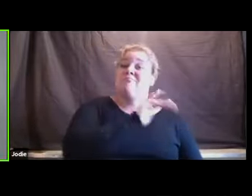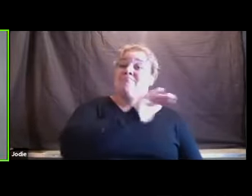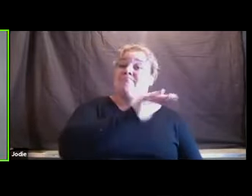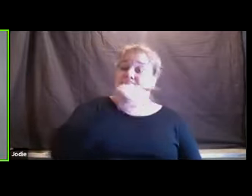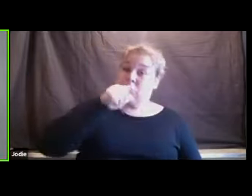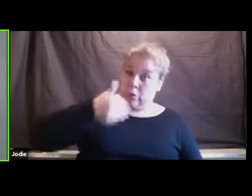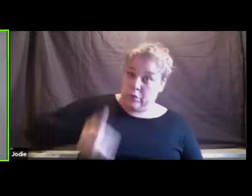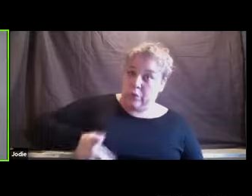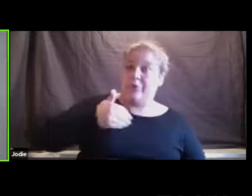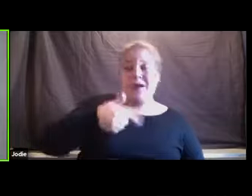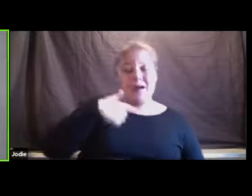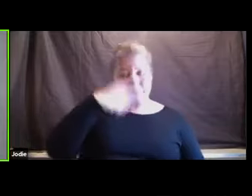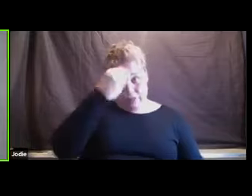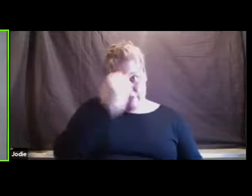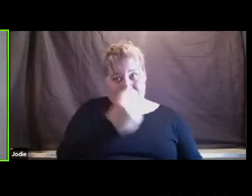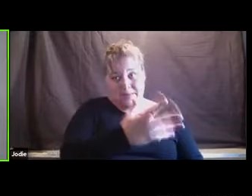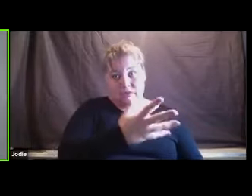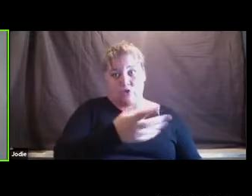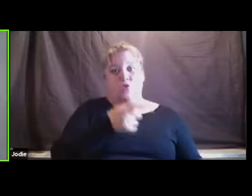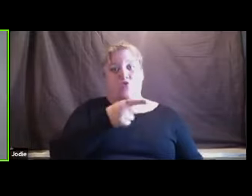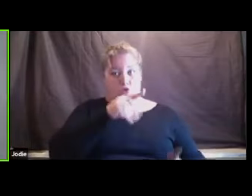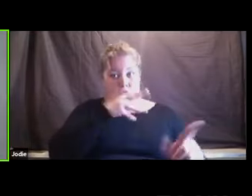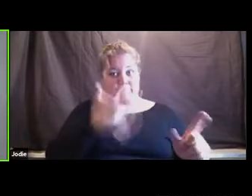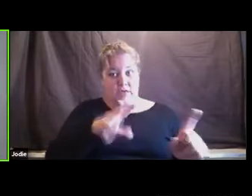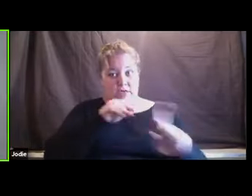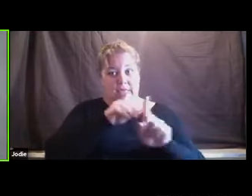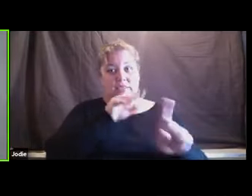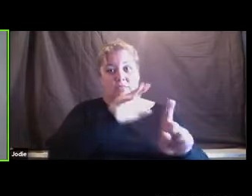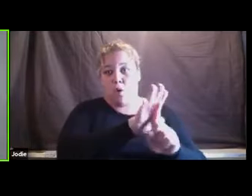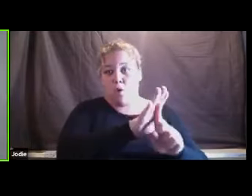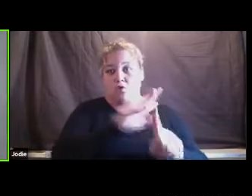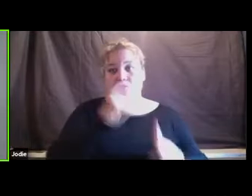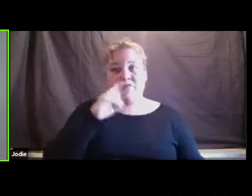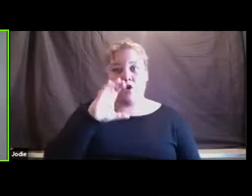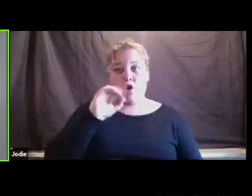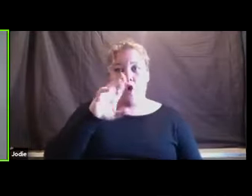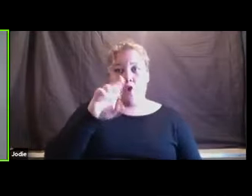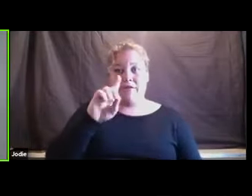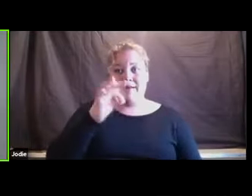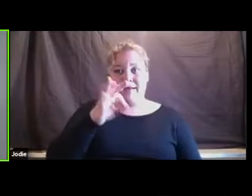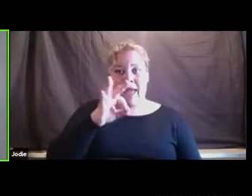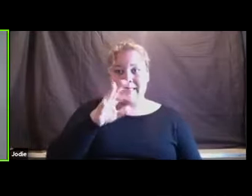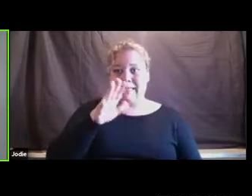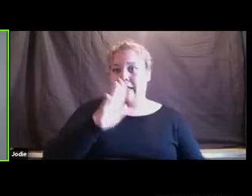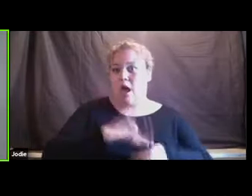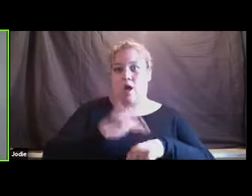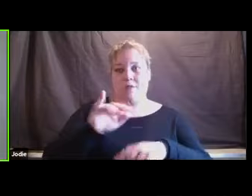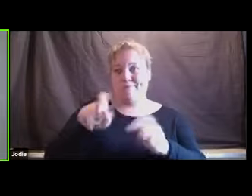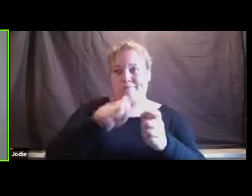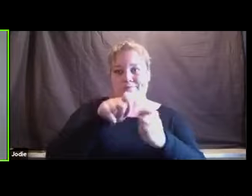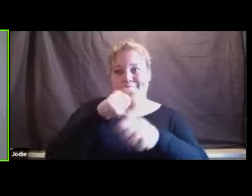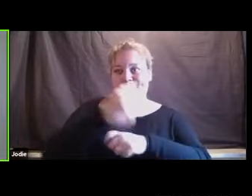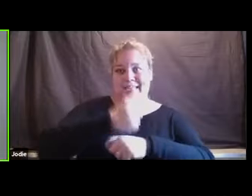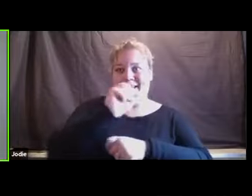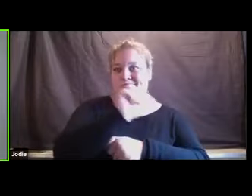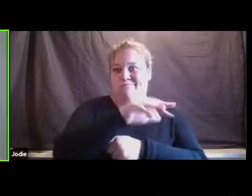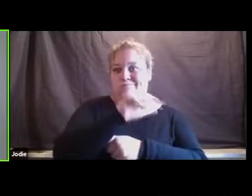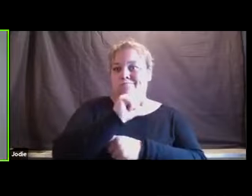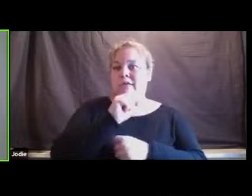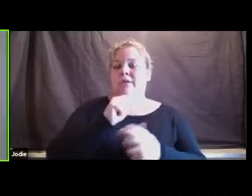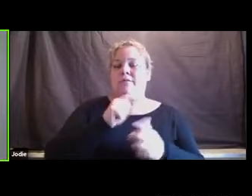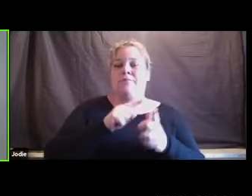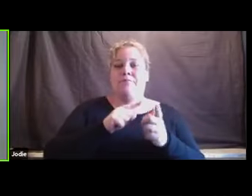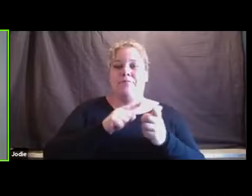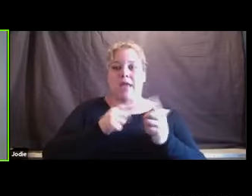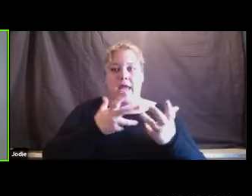I'm calling to let you know that you were exposed to COVID-19 on such and such a date. And I